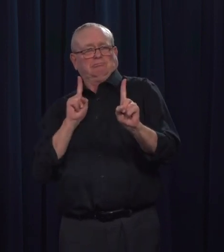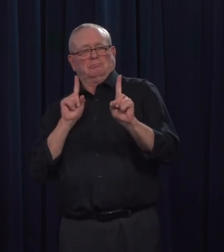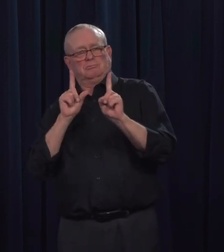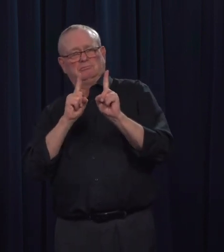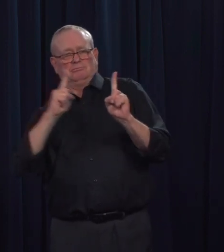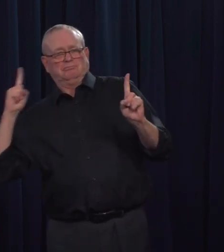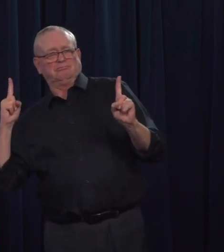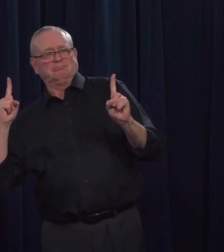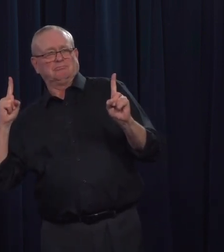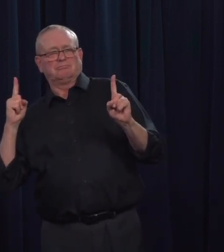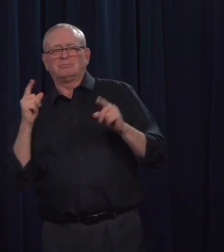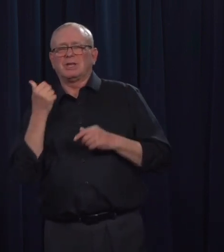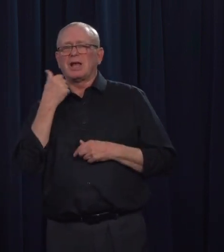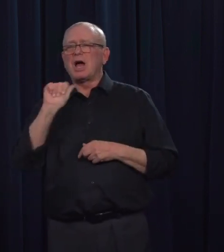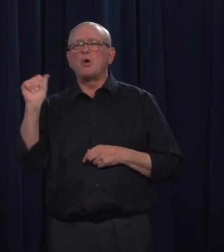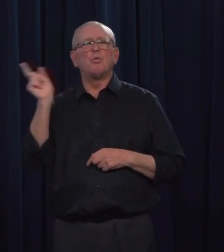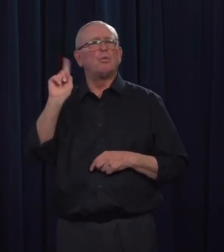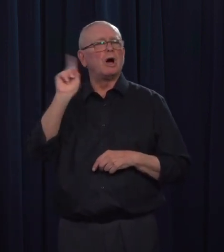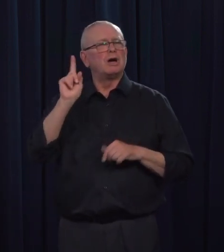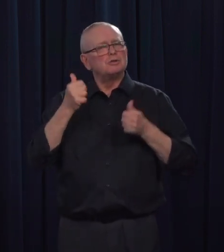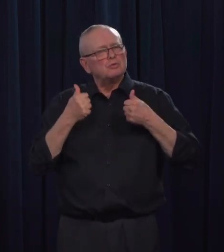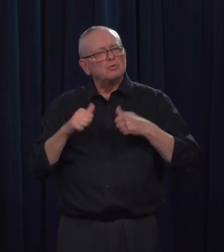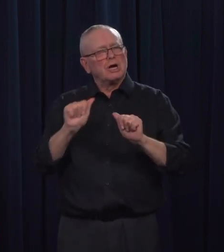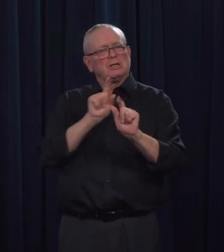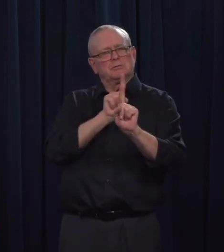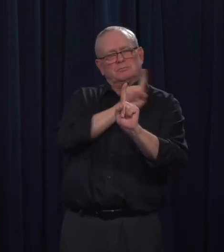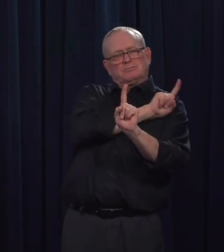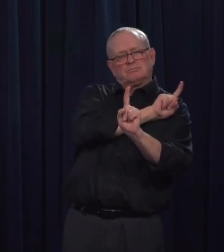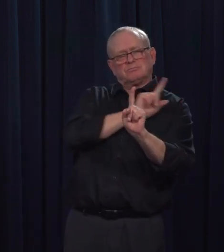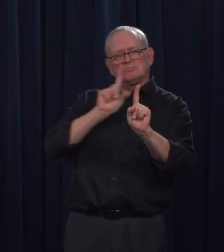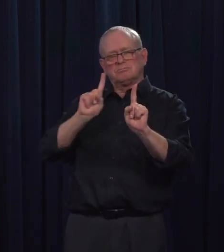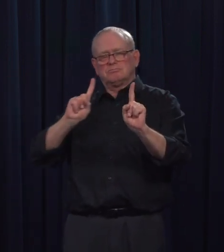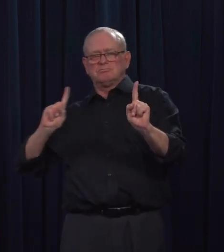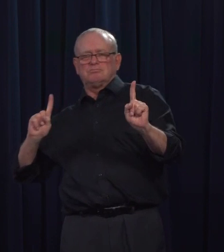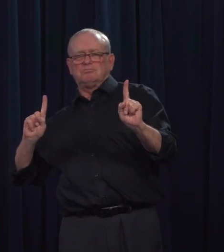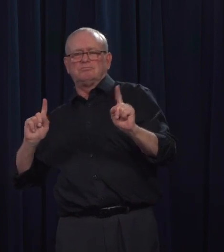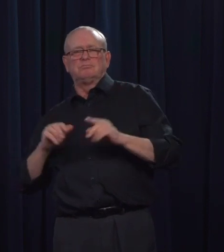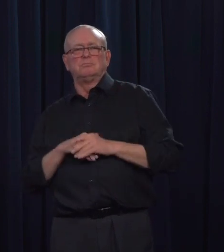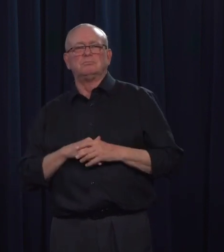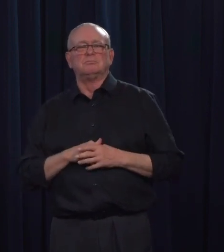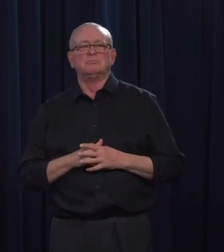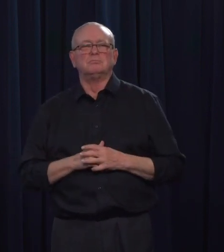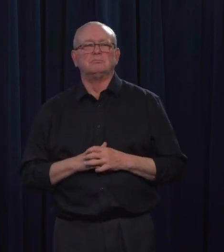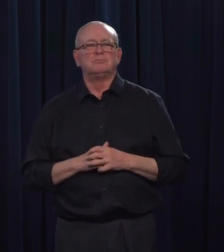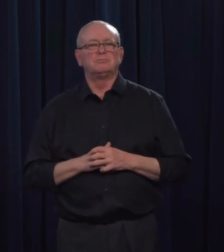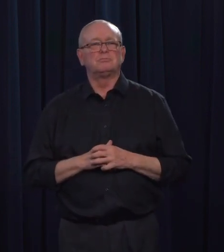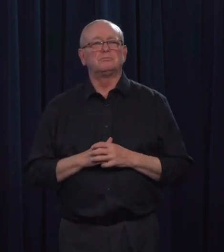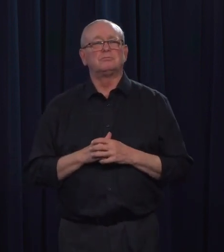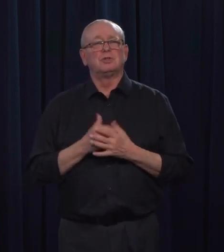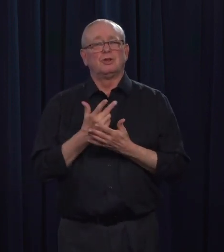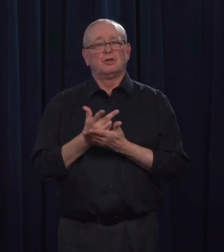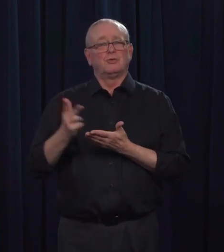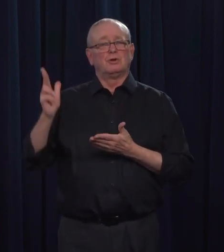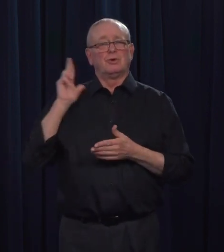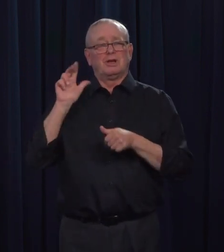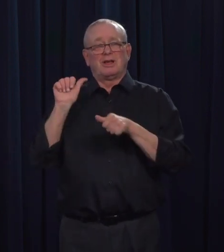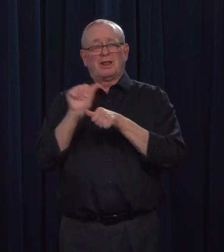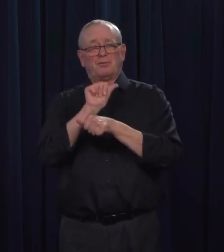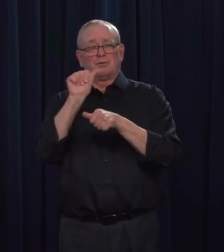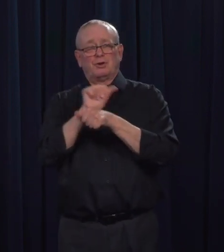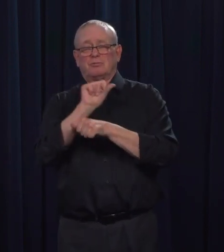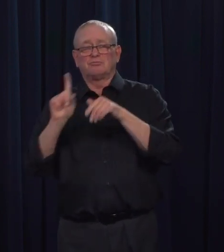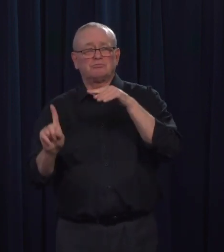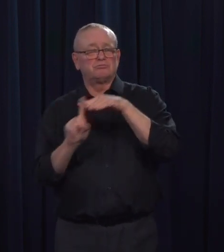ago, our new normal became more real as we confirmed our first case. I know it has impacted every one of us.